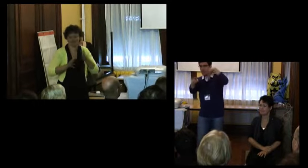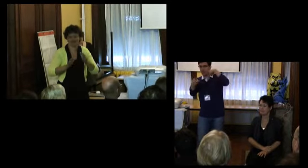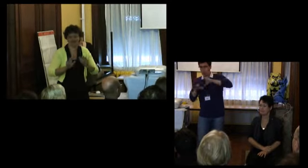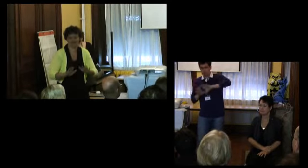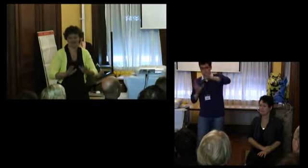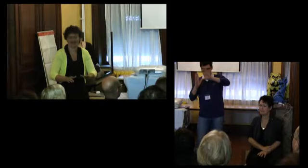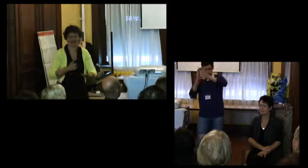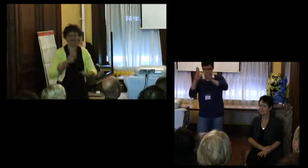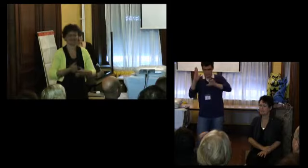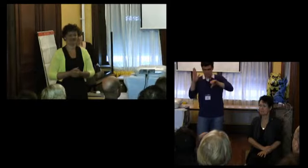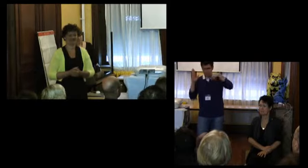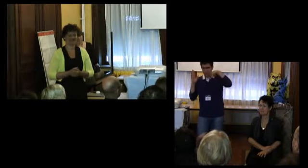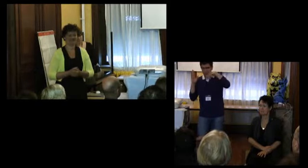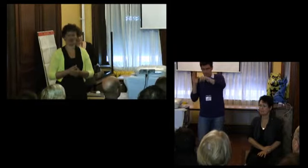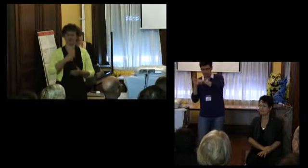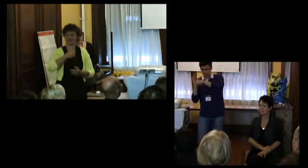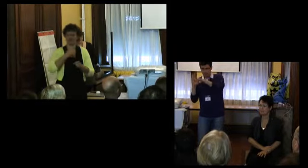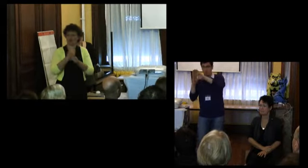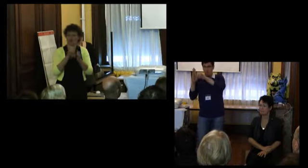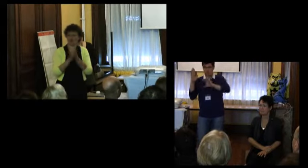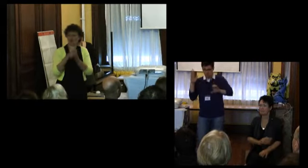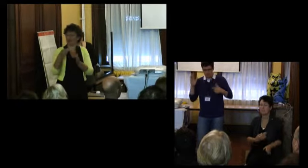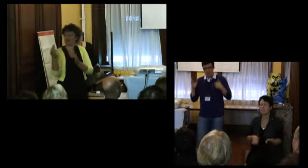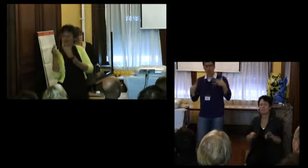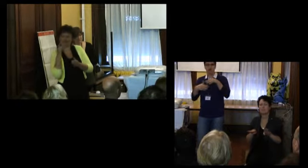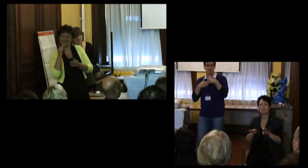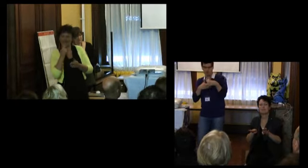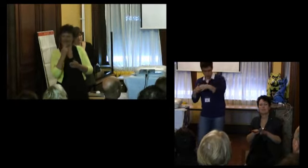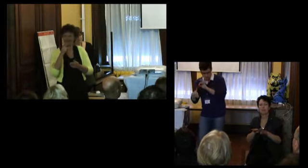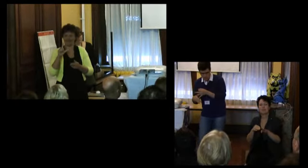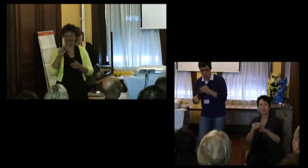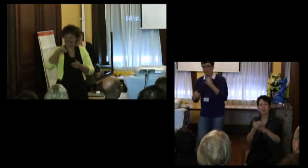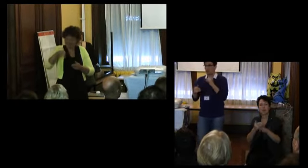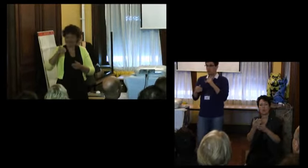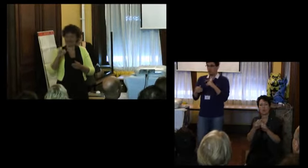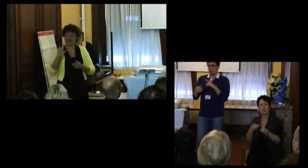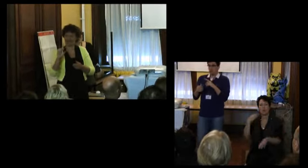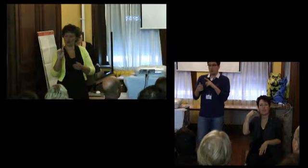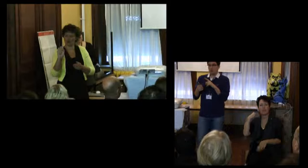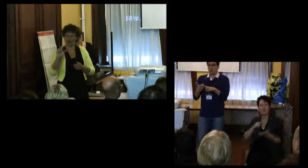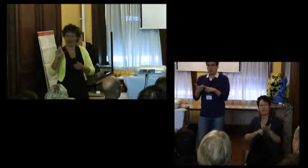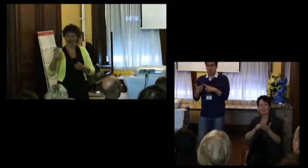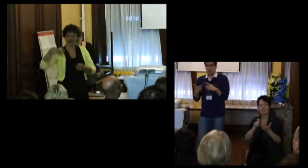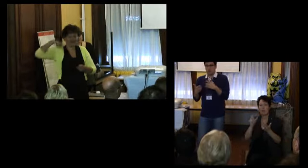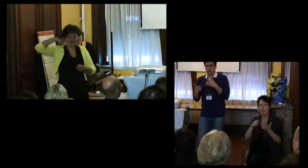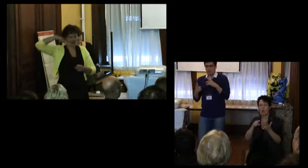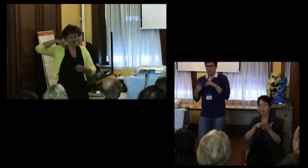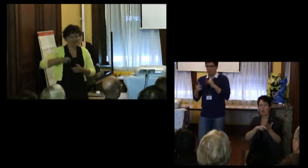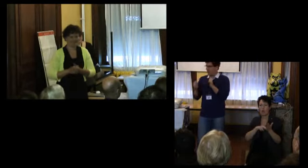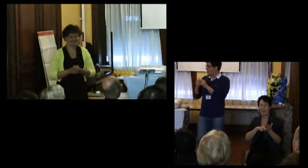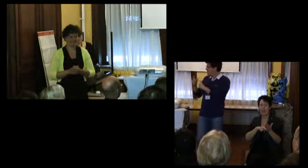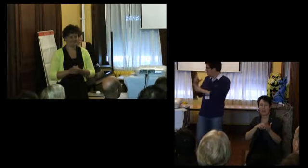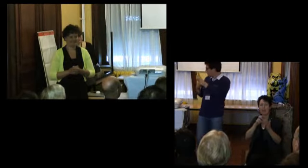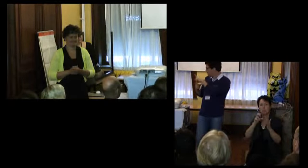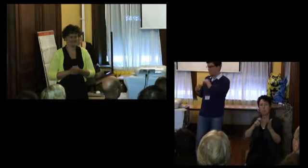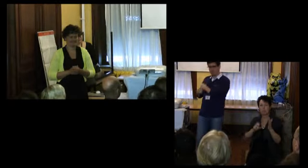I'm also working with Nicole Fournier in the Pompidou Museum as a guide,